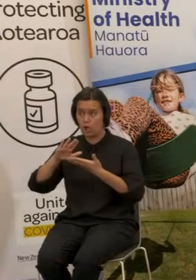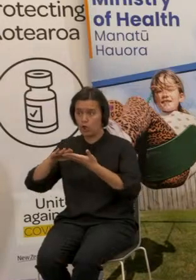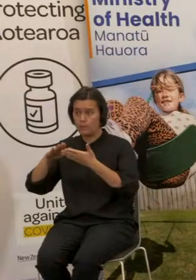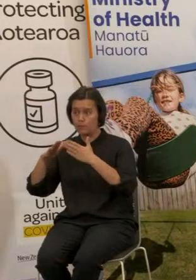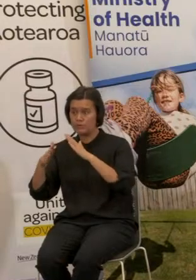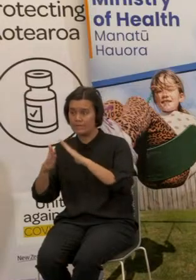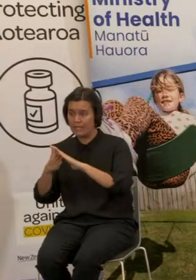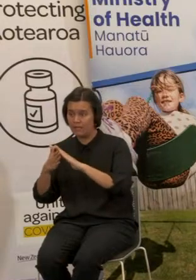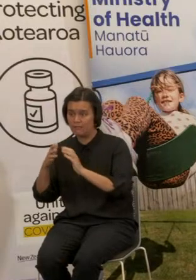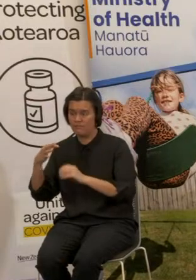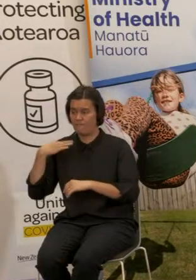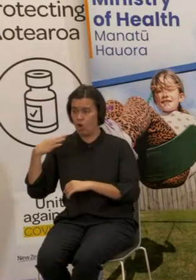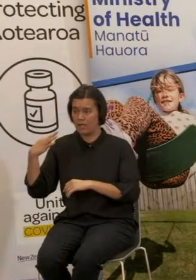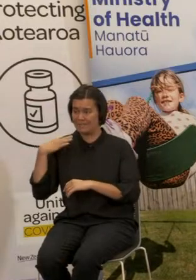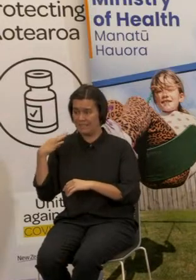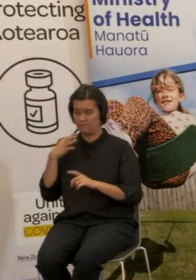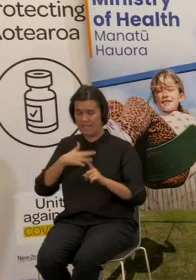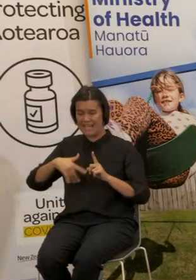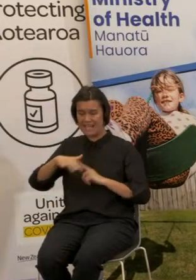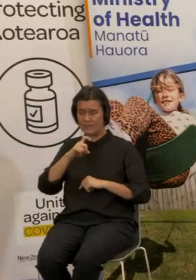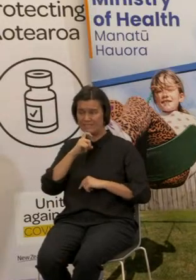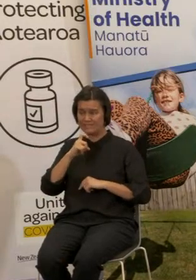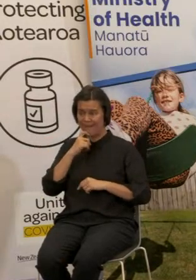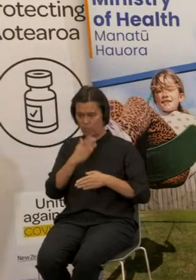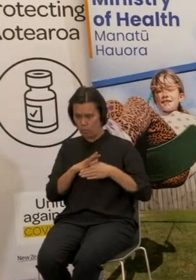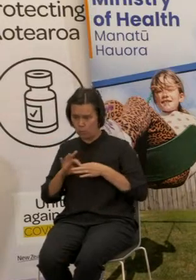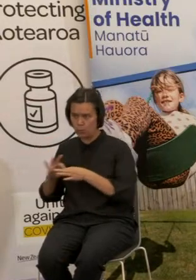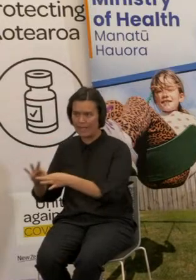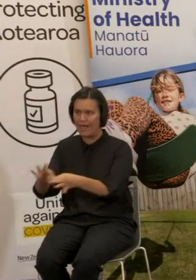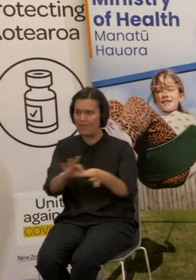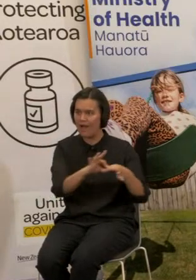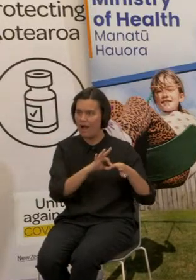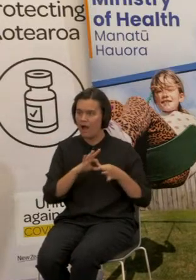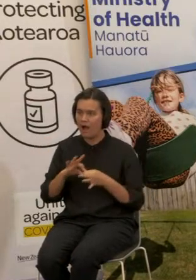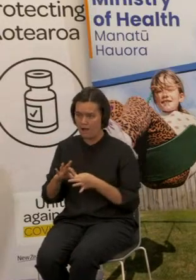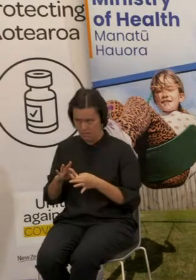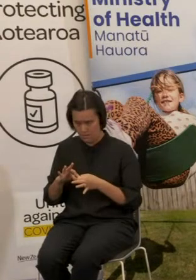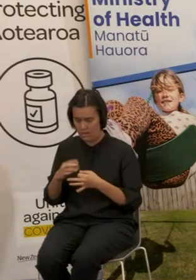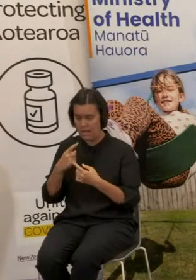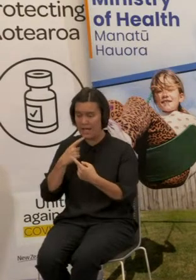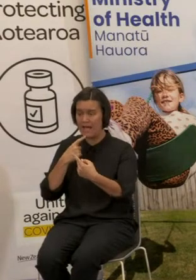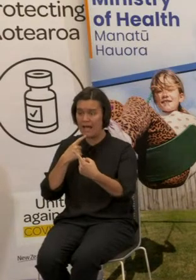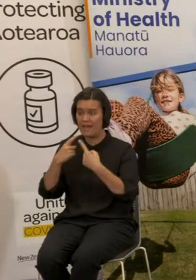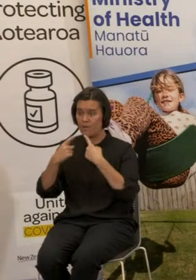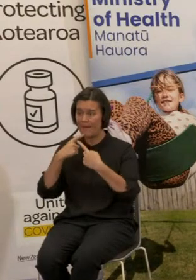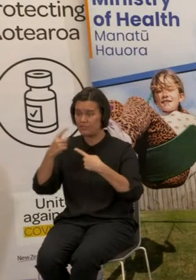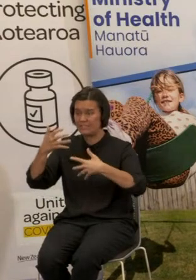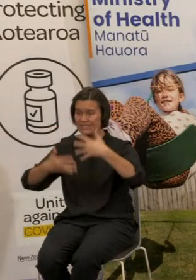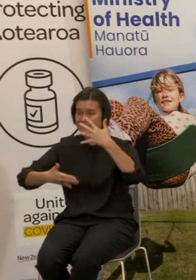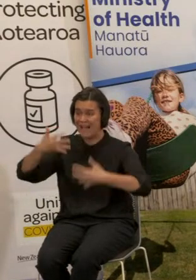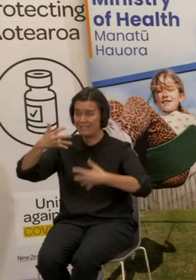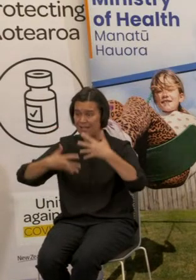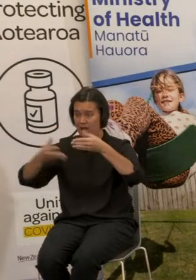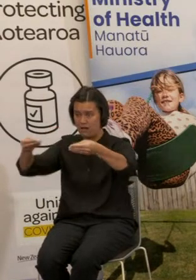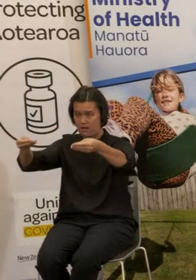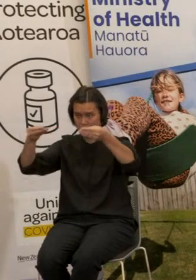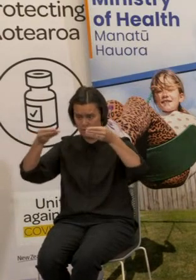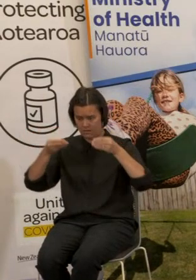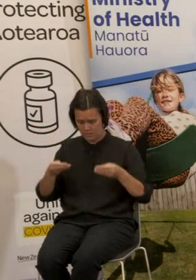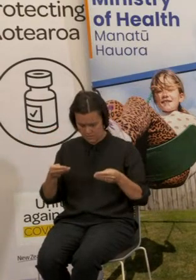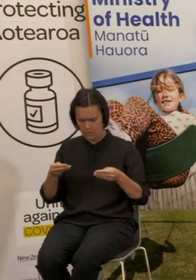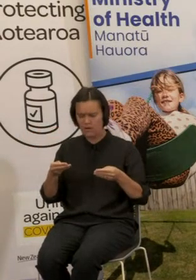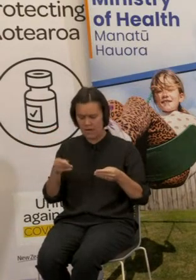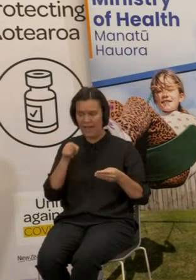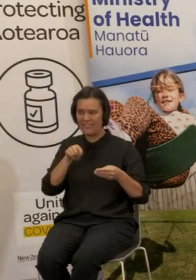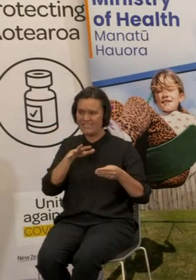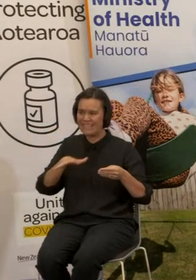and often iwi staff, to look at the data from a area level, look at the data from